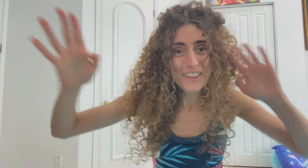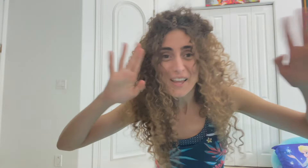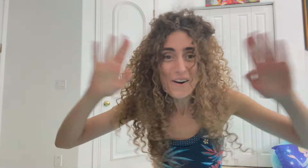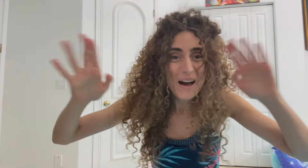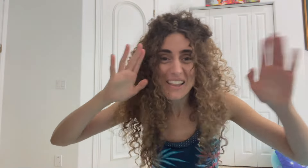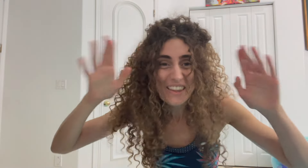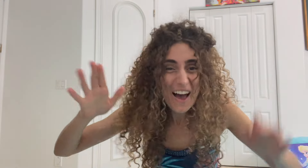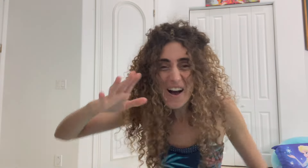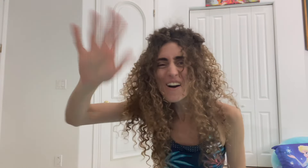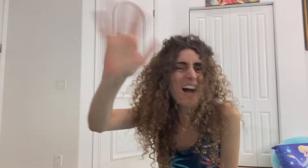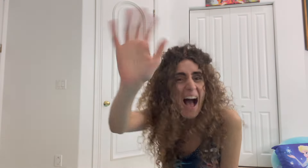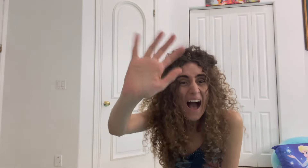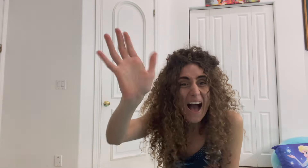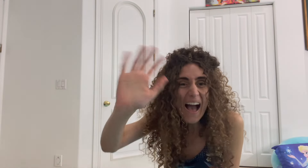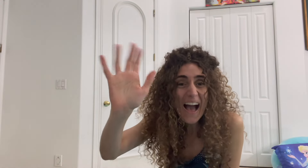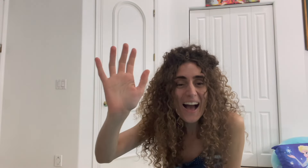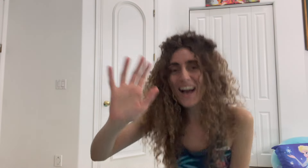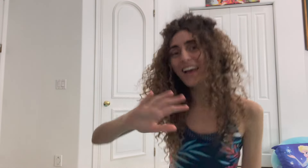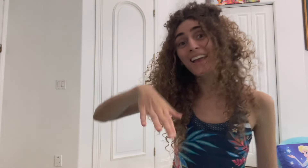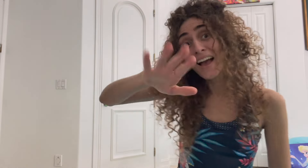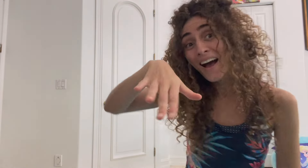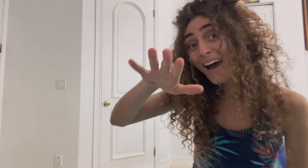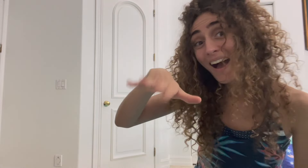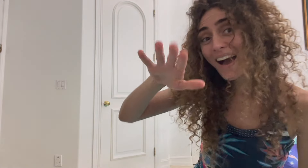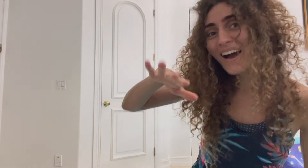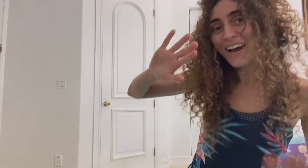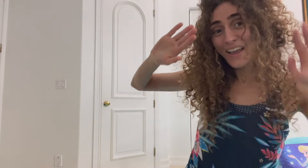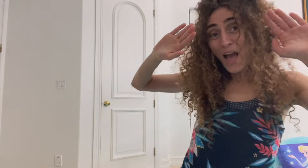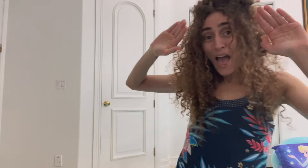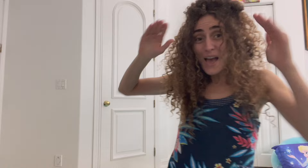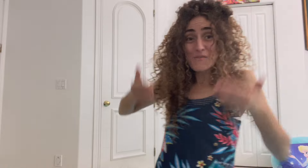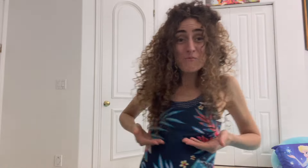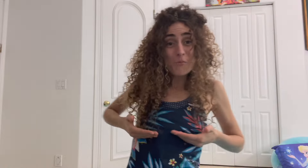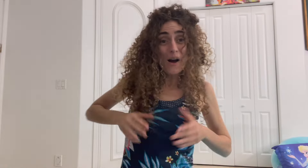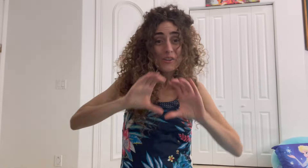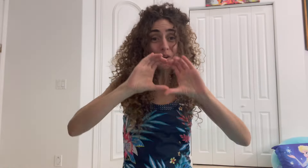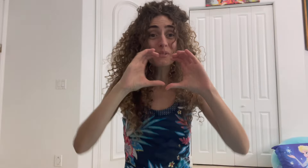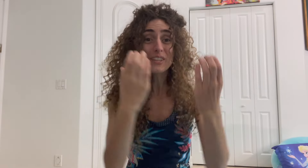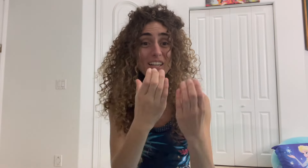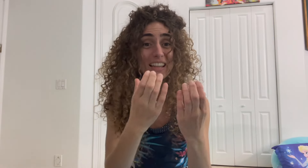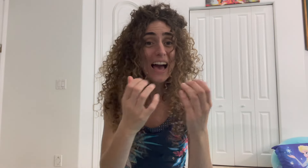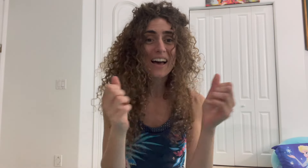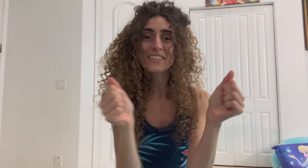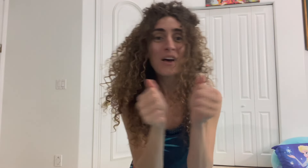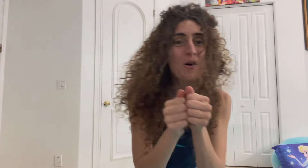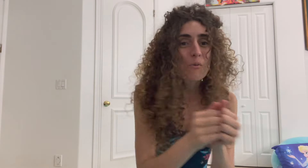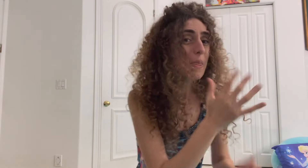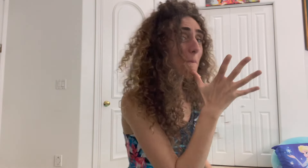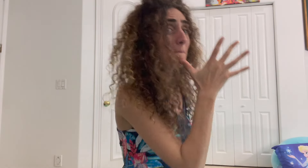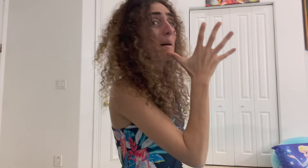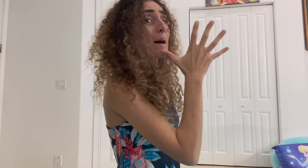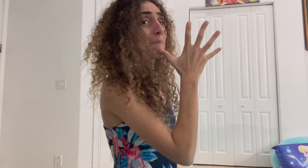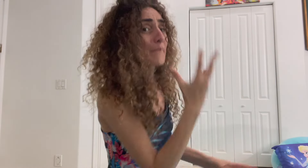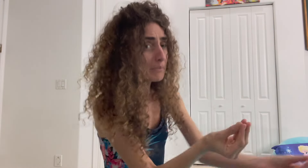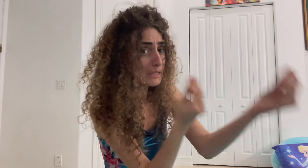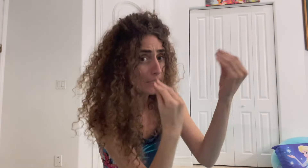Hello, hello. Hi. Hi. And welcome to class with Mama